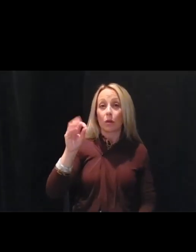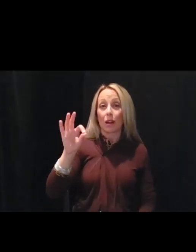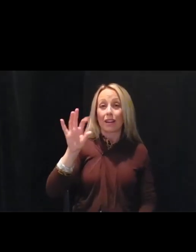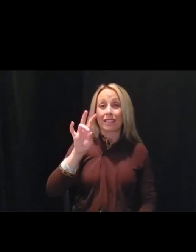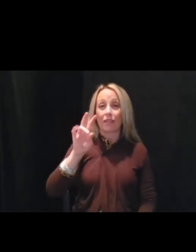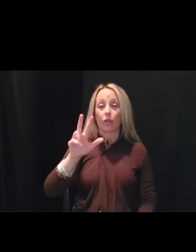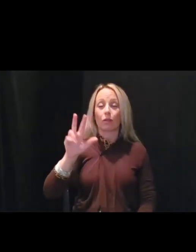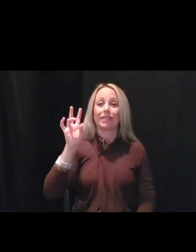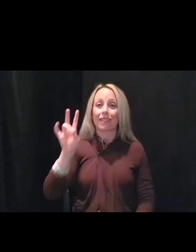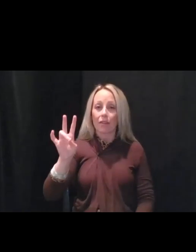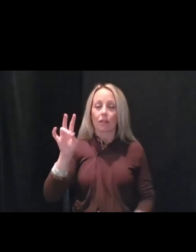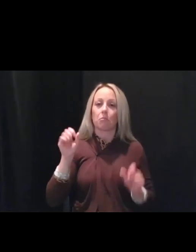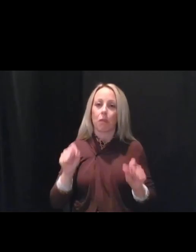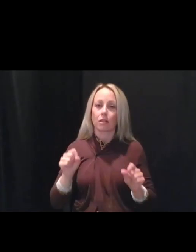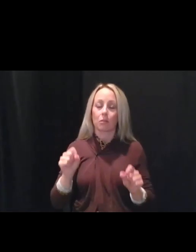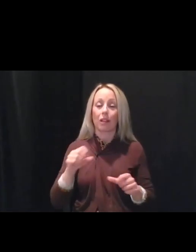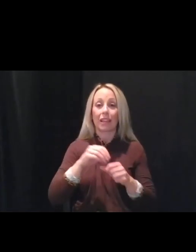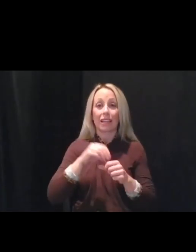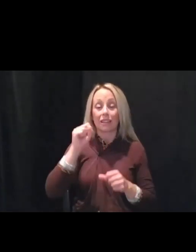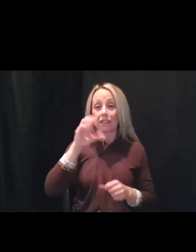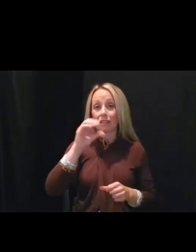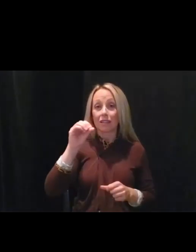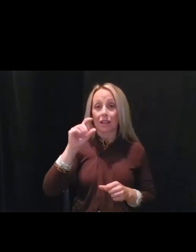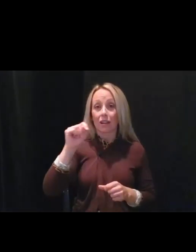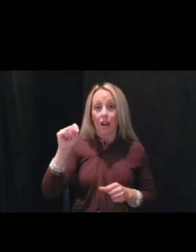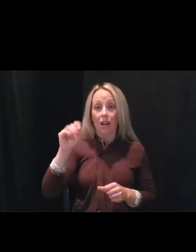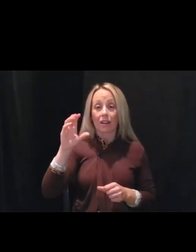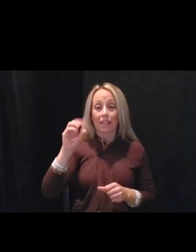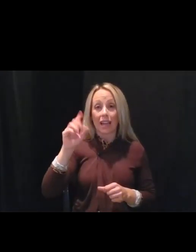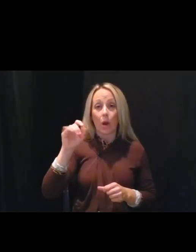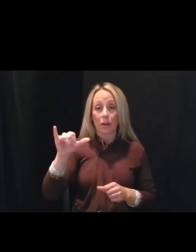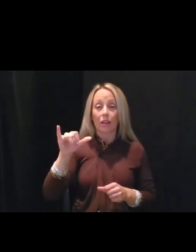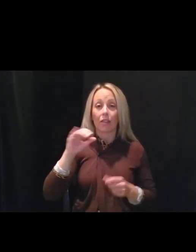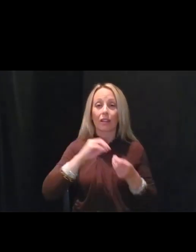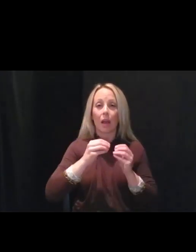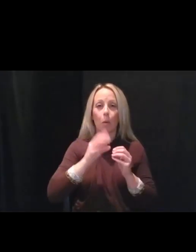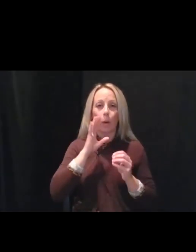309-737. In Scutt County, contact tracers will call for the numbers that start